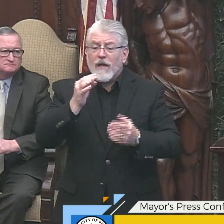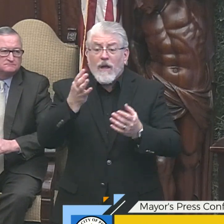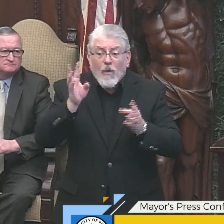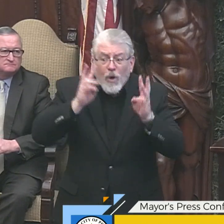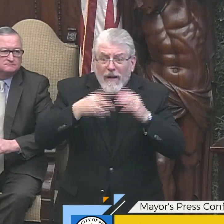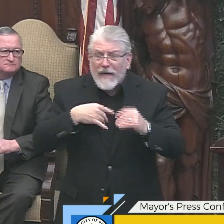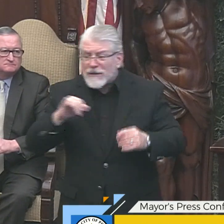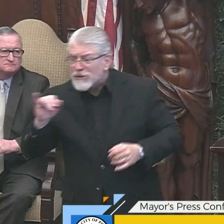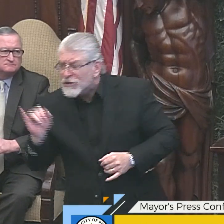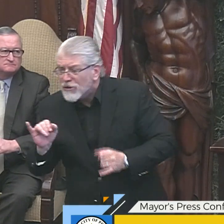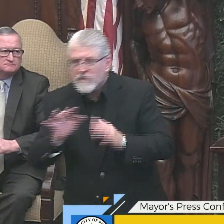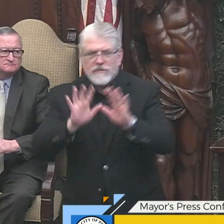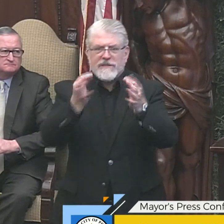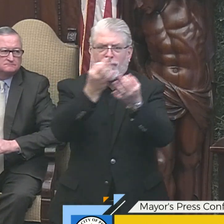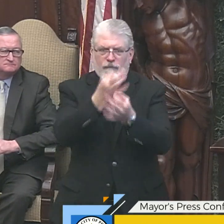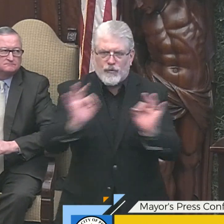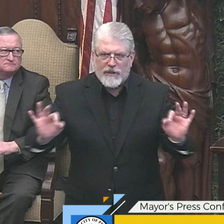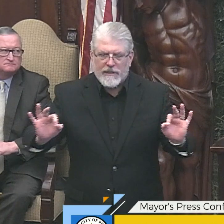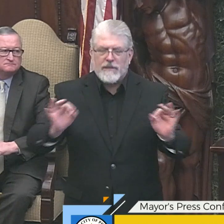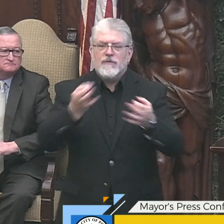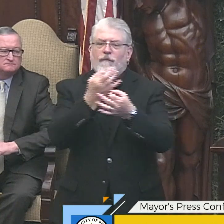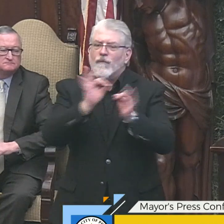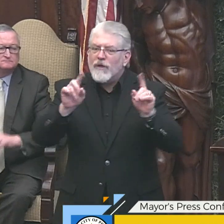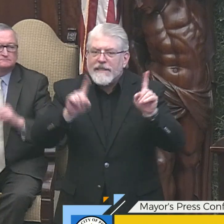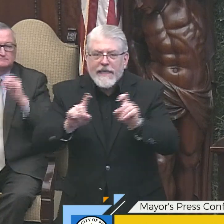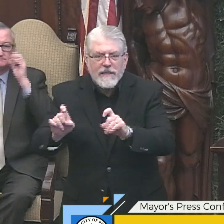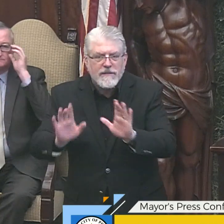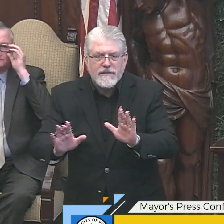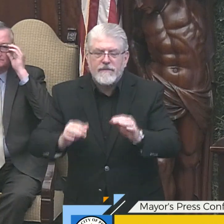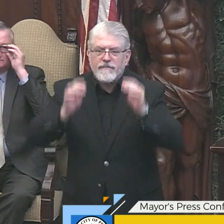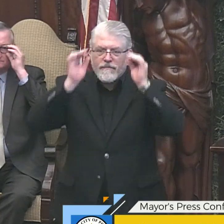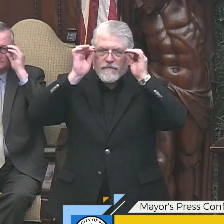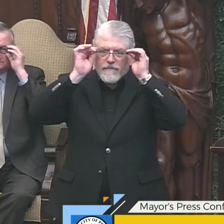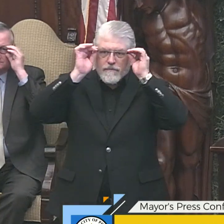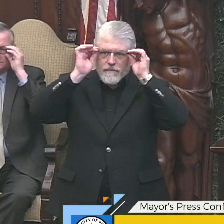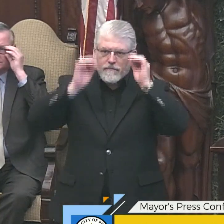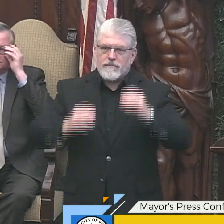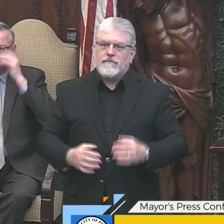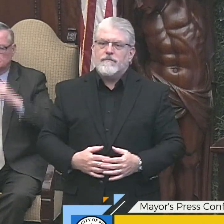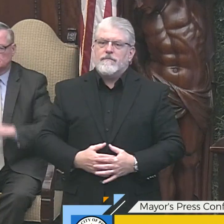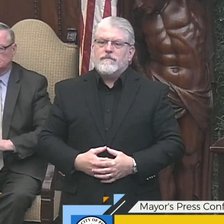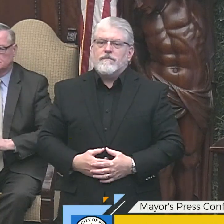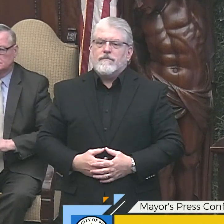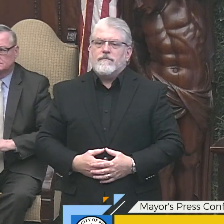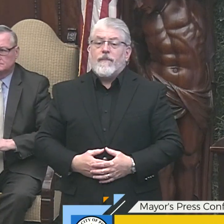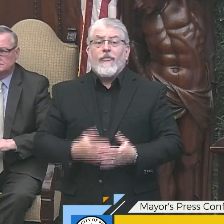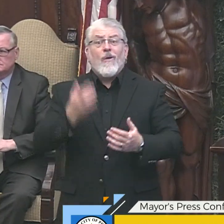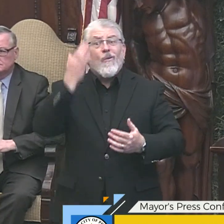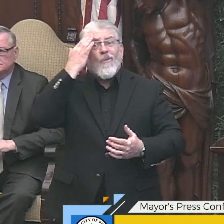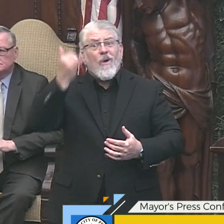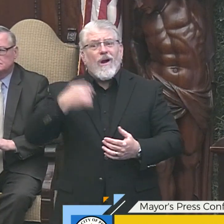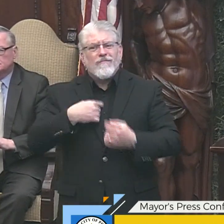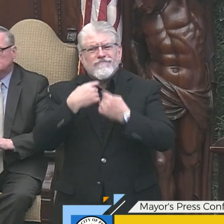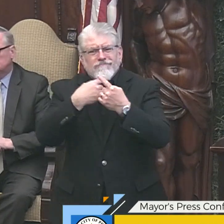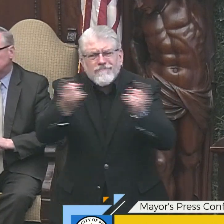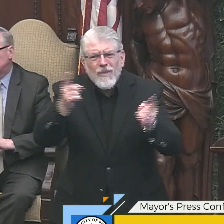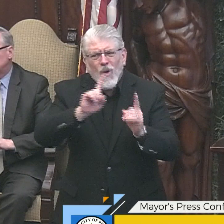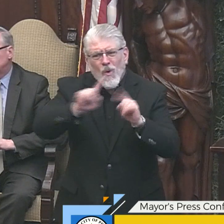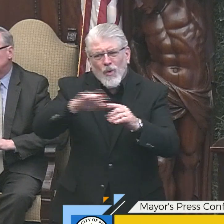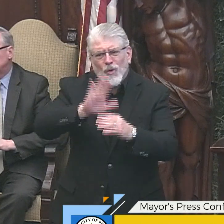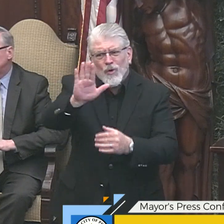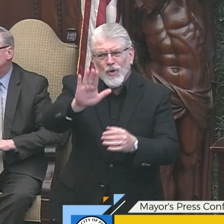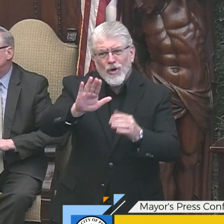this is at no cost to the patient. The only reason we are directing people back to the provider that they're familiar with is to speed up the registration